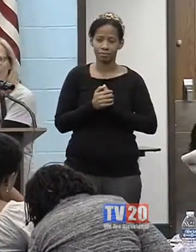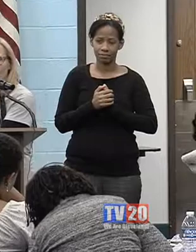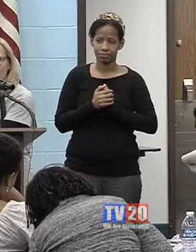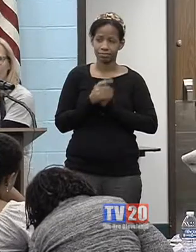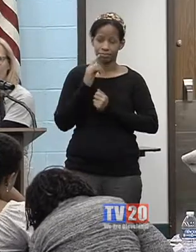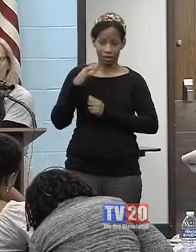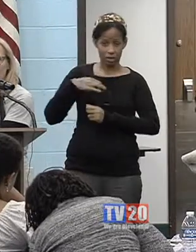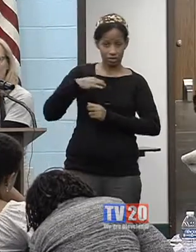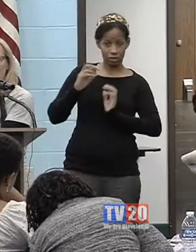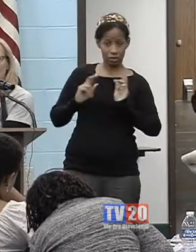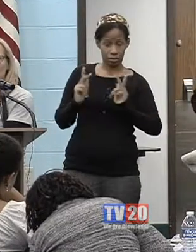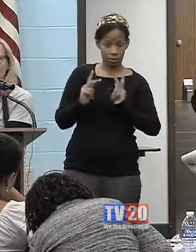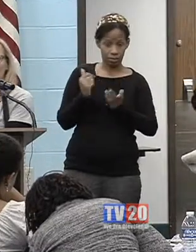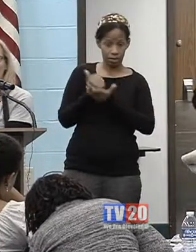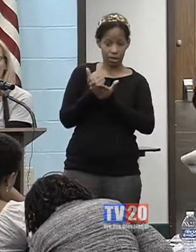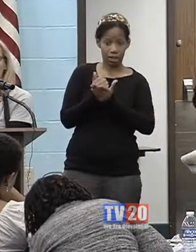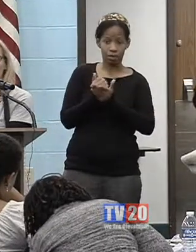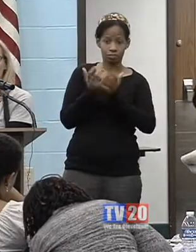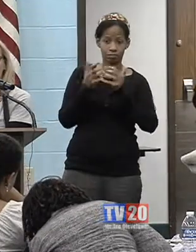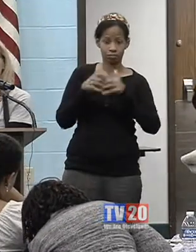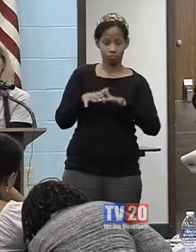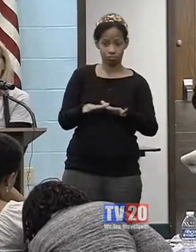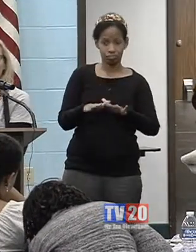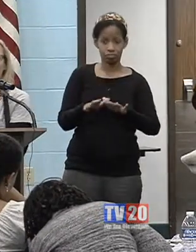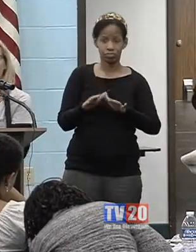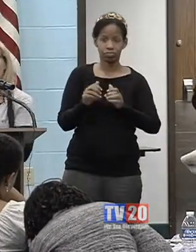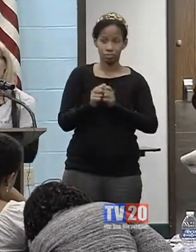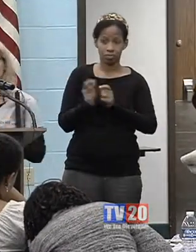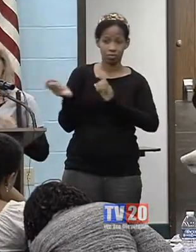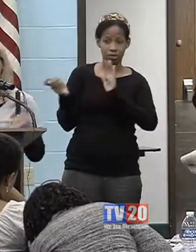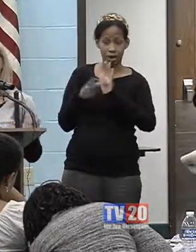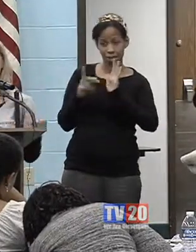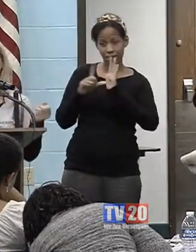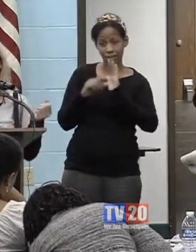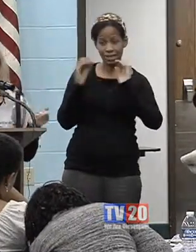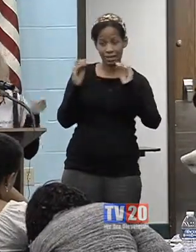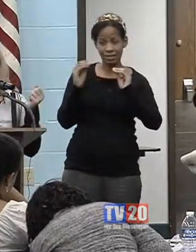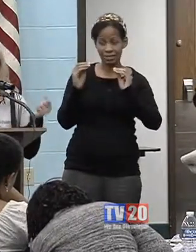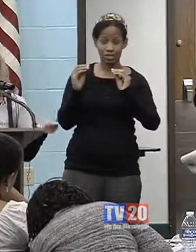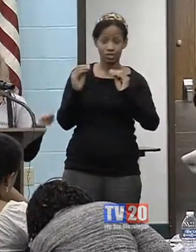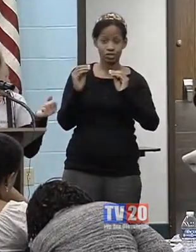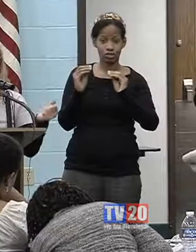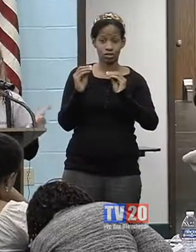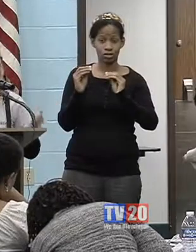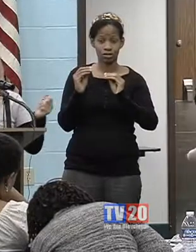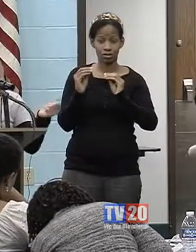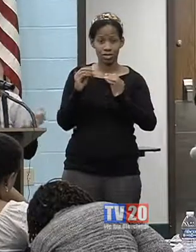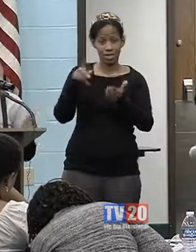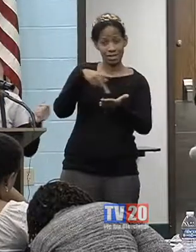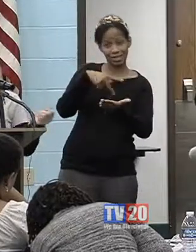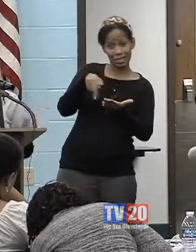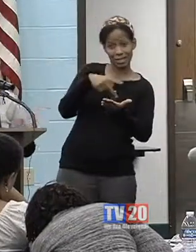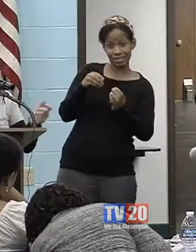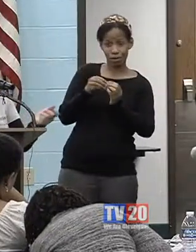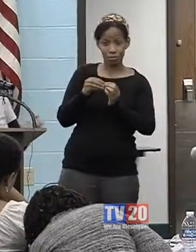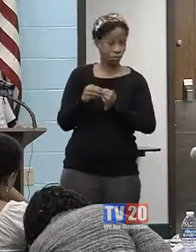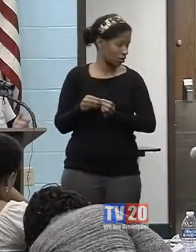our volunteers that helped choreograph this song, they're gonna come back and teach us salsa and